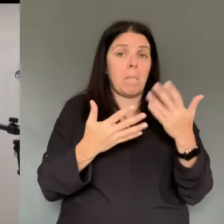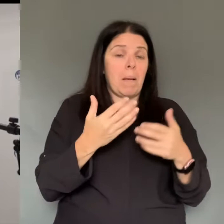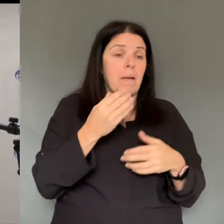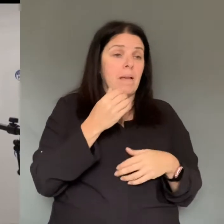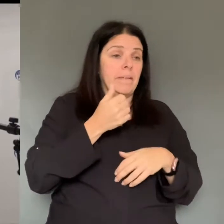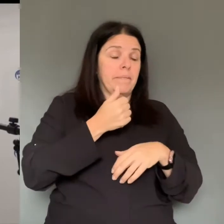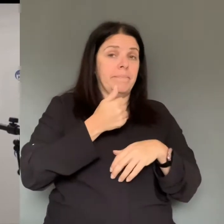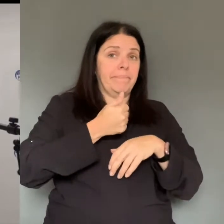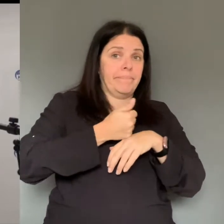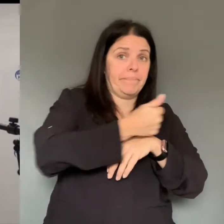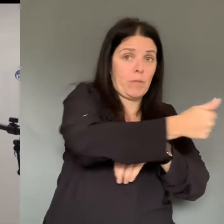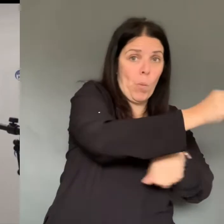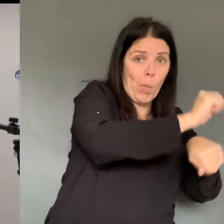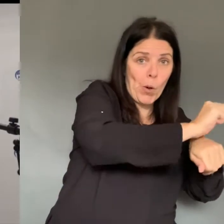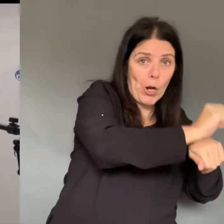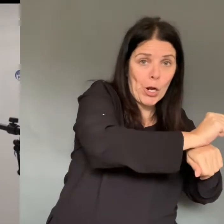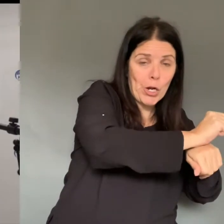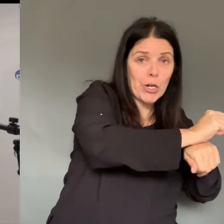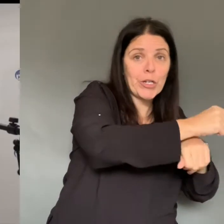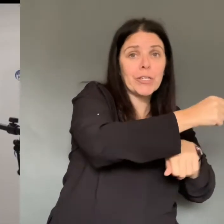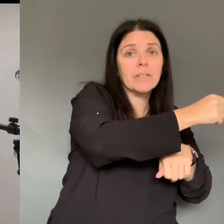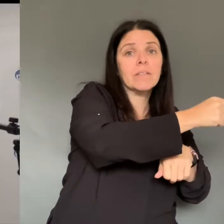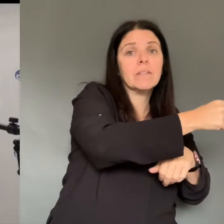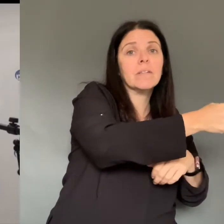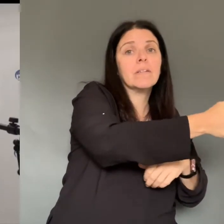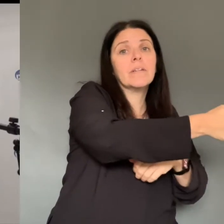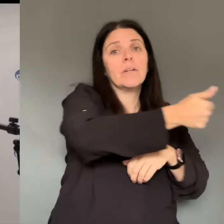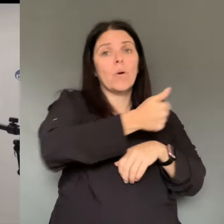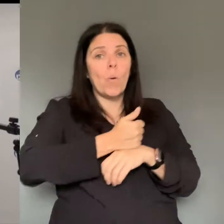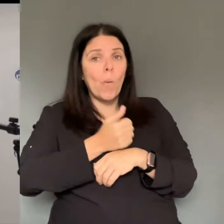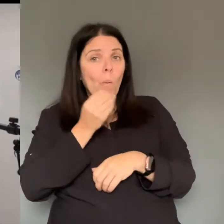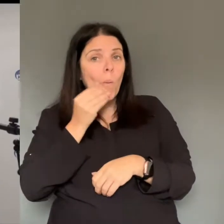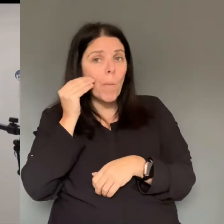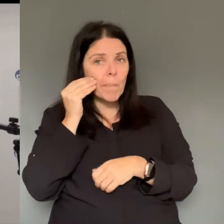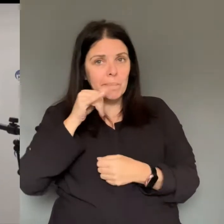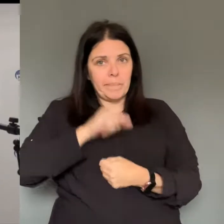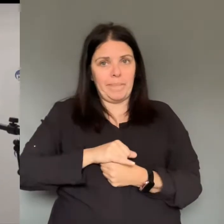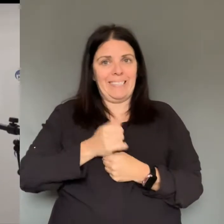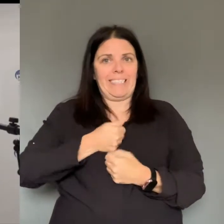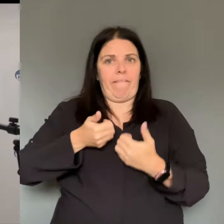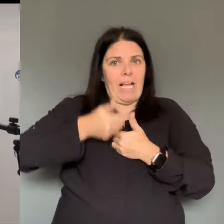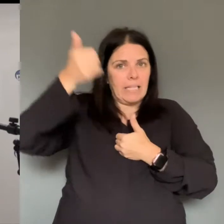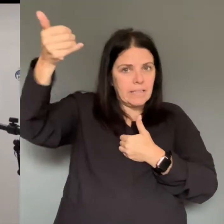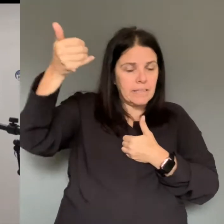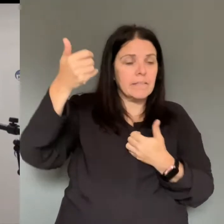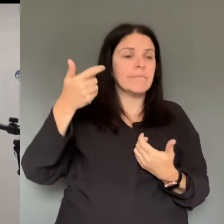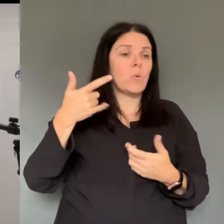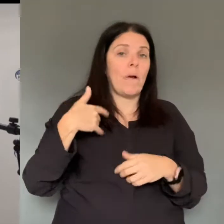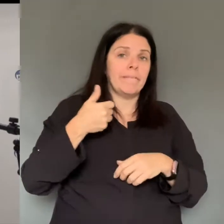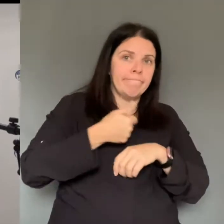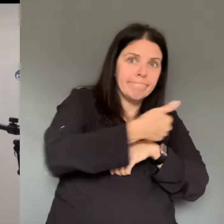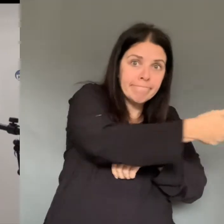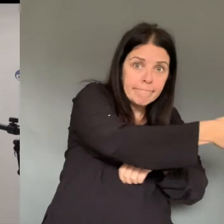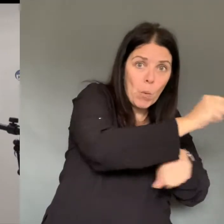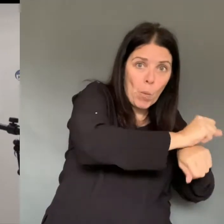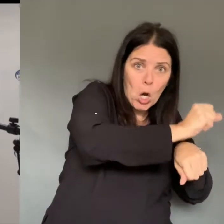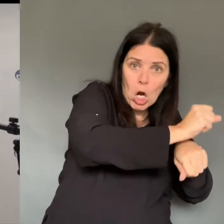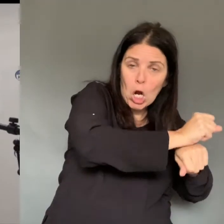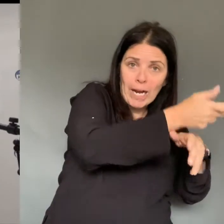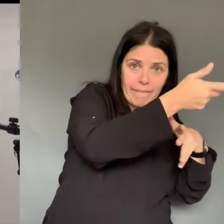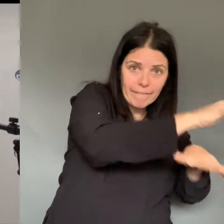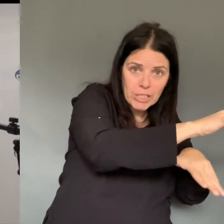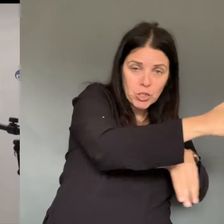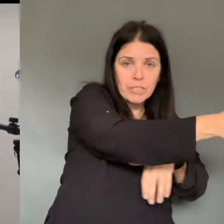limit at least some of the spread if they are out about in our community. So basically then we're reducing that